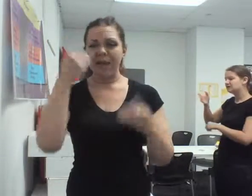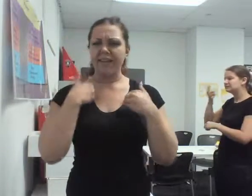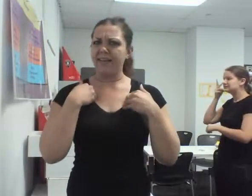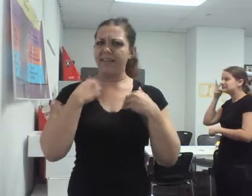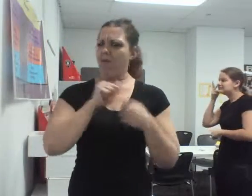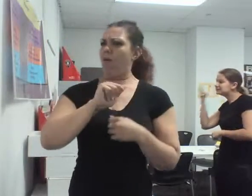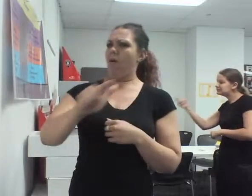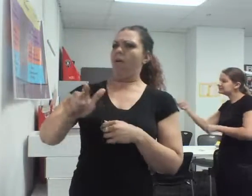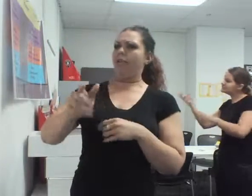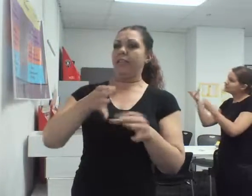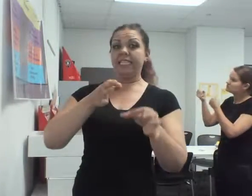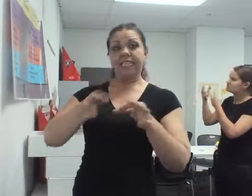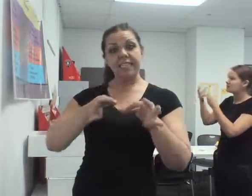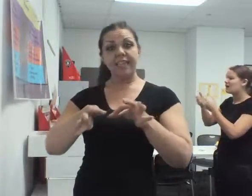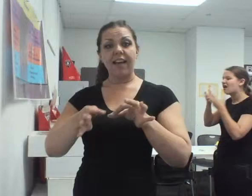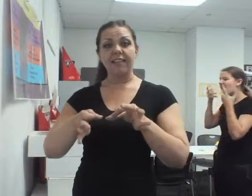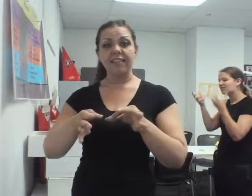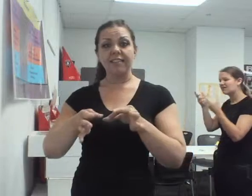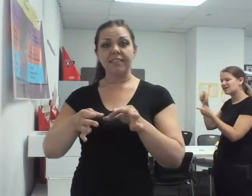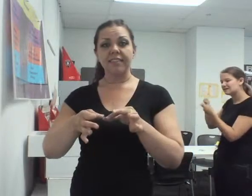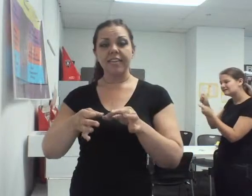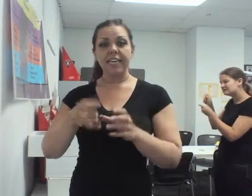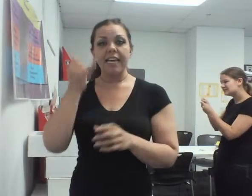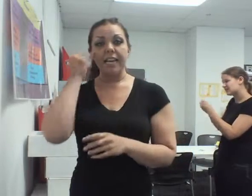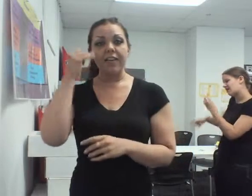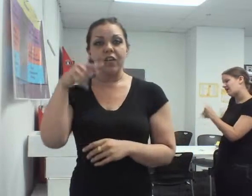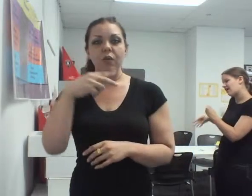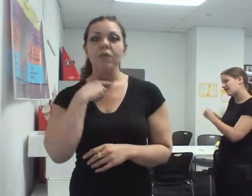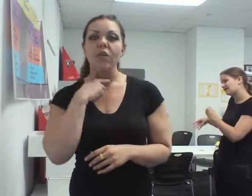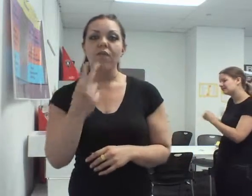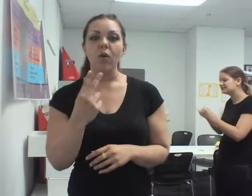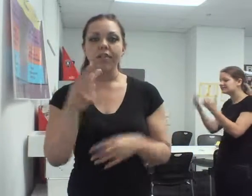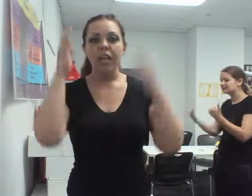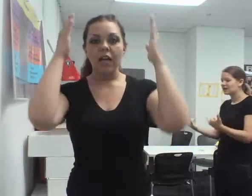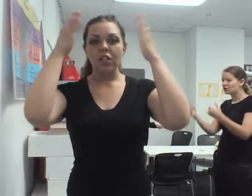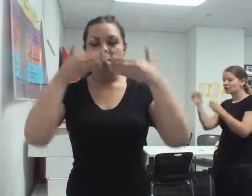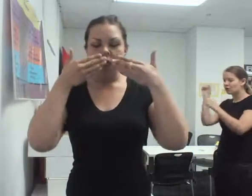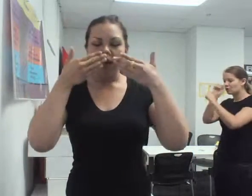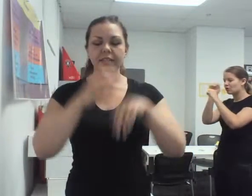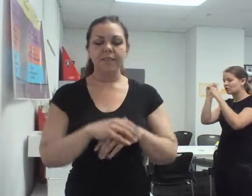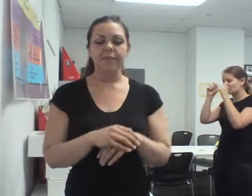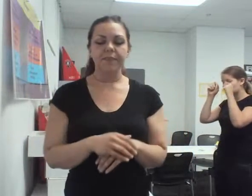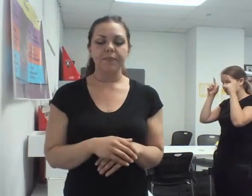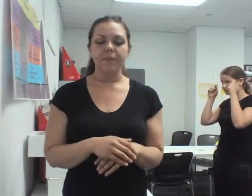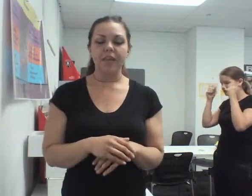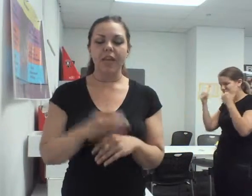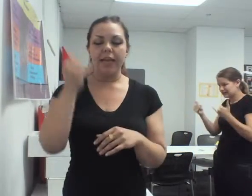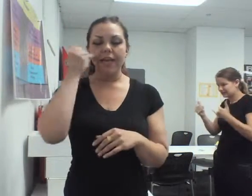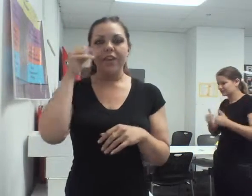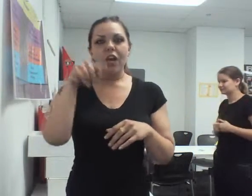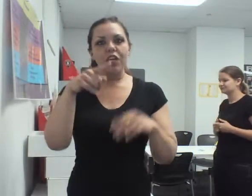details. And if you were to voice, so close your eyes for a minute. And imagine if you're sitting in an audience, I'm voicing and I'm